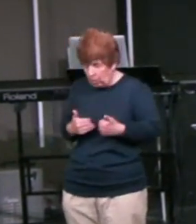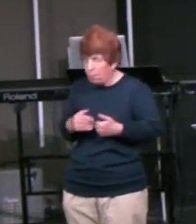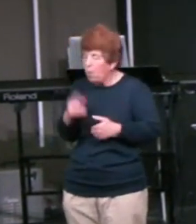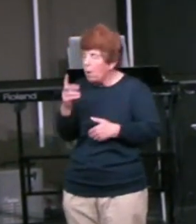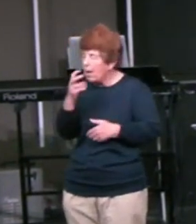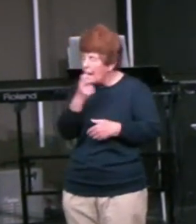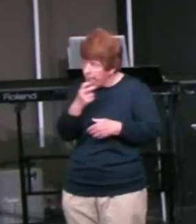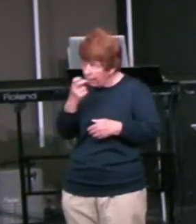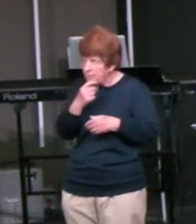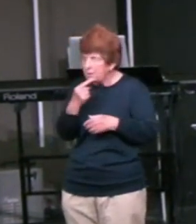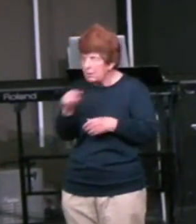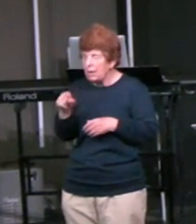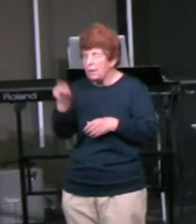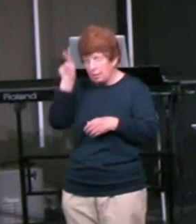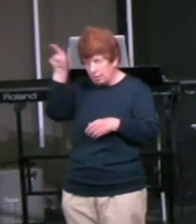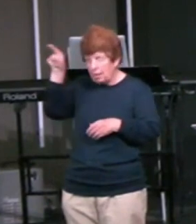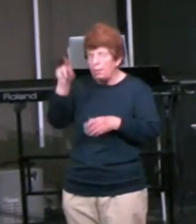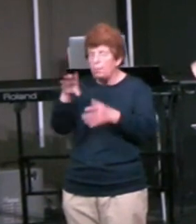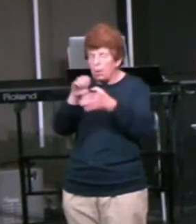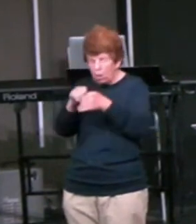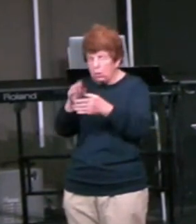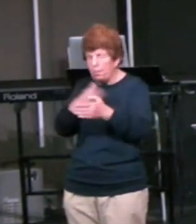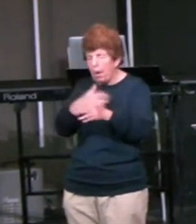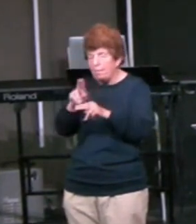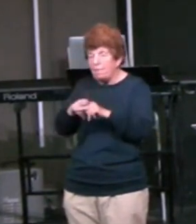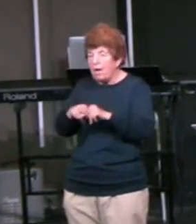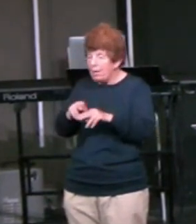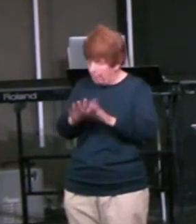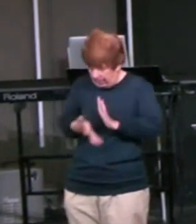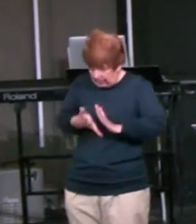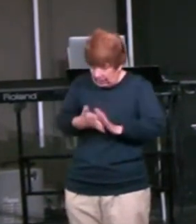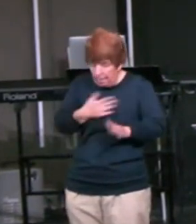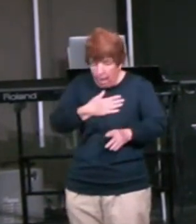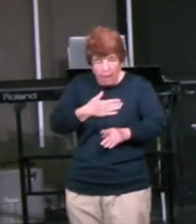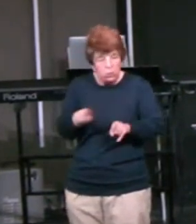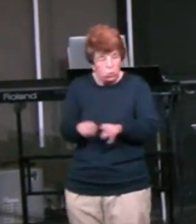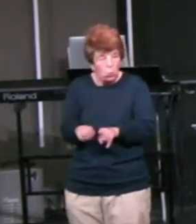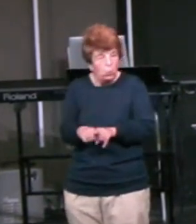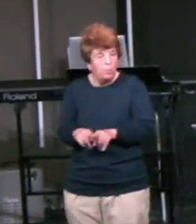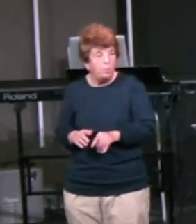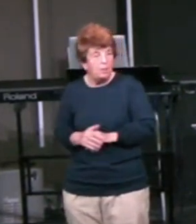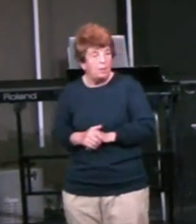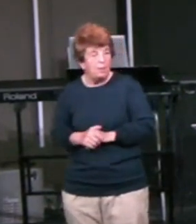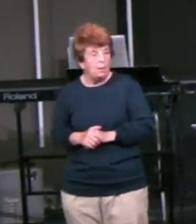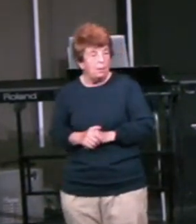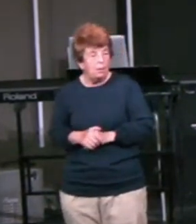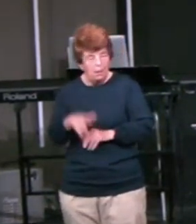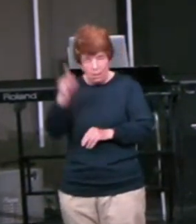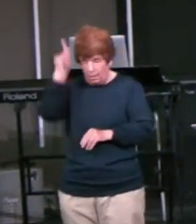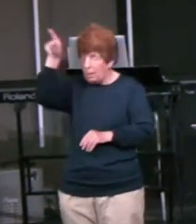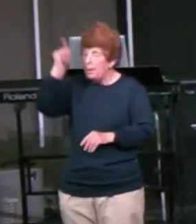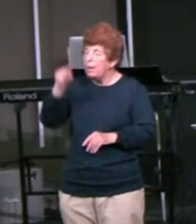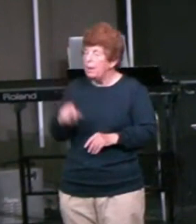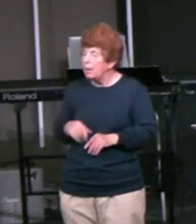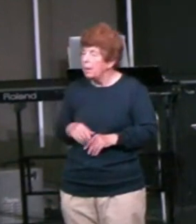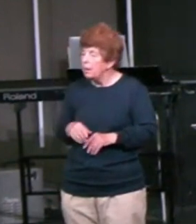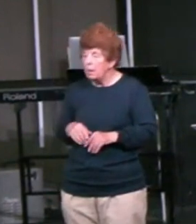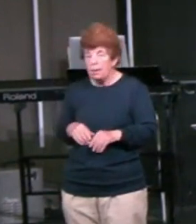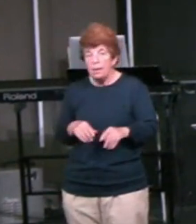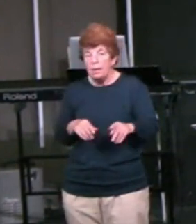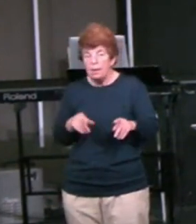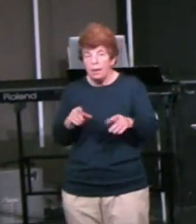tell. These are my Father's, so they're mine as well. He owns a cattle on a thousand